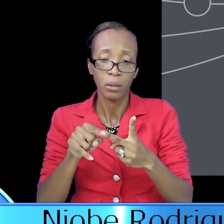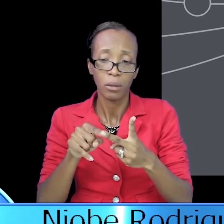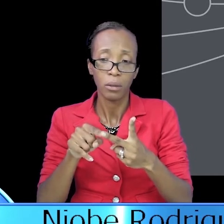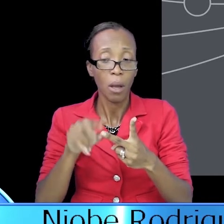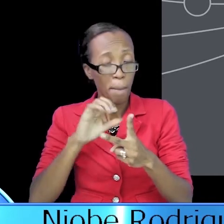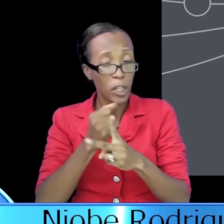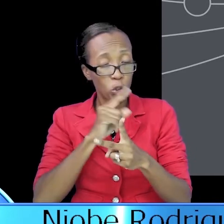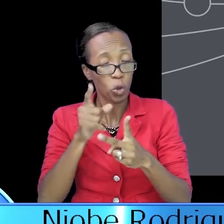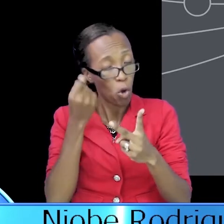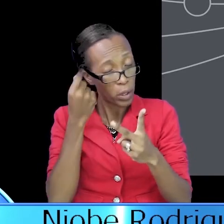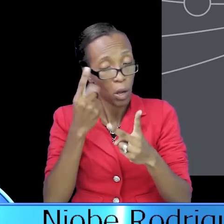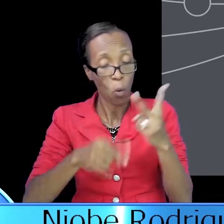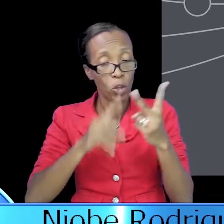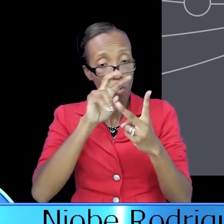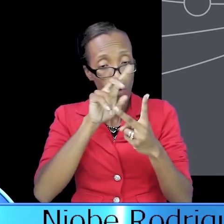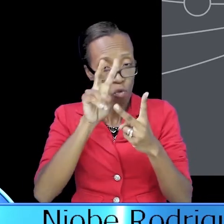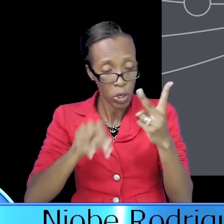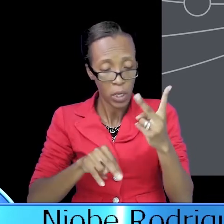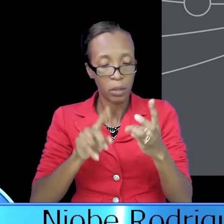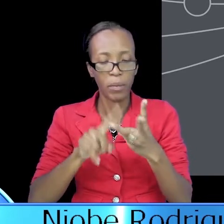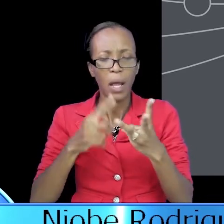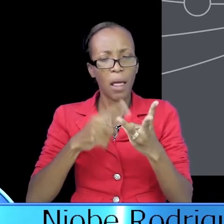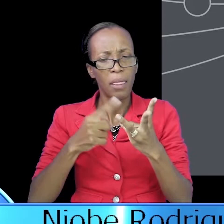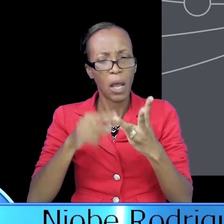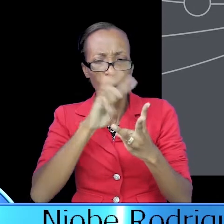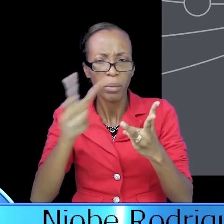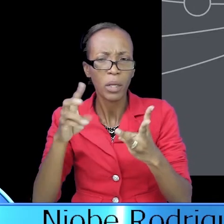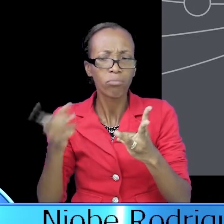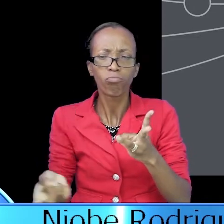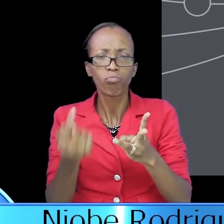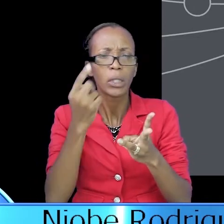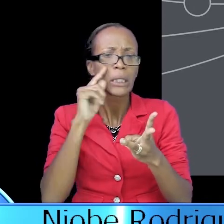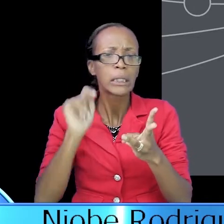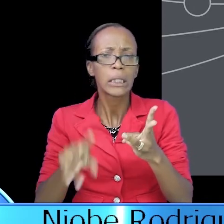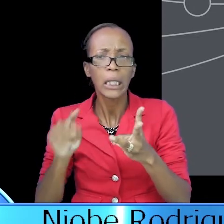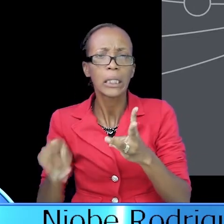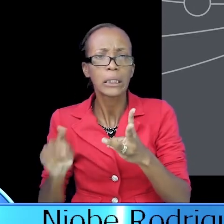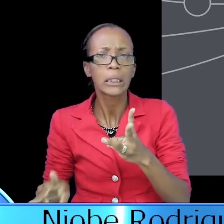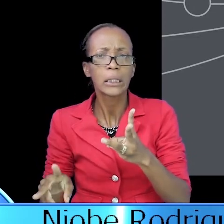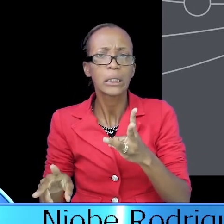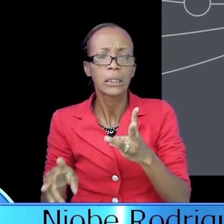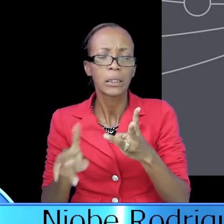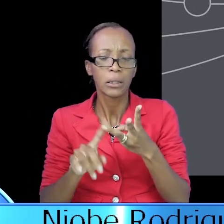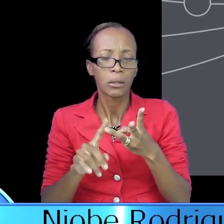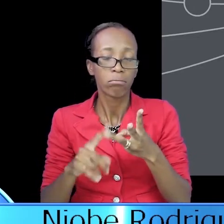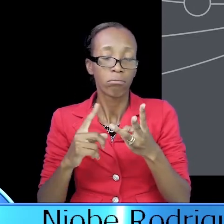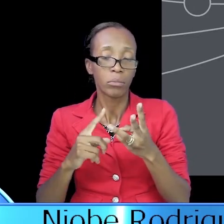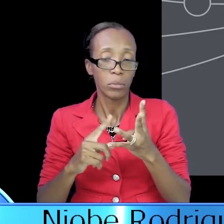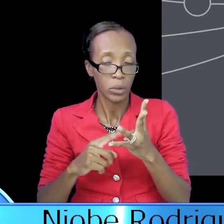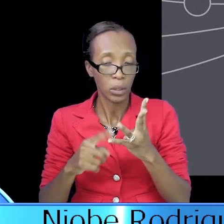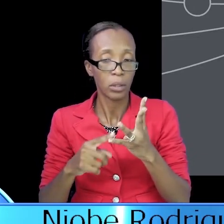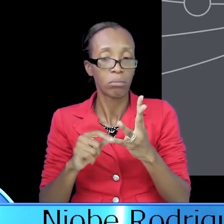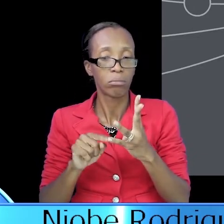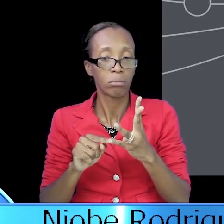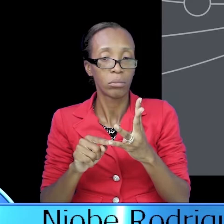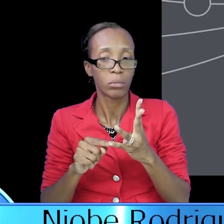that you have some reading material, then you have some multiple choice questions. Just really, the intention is that